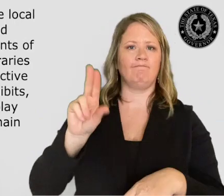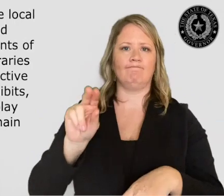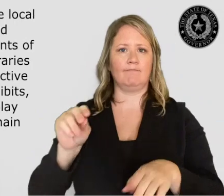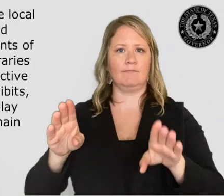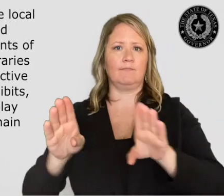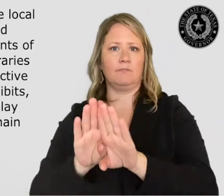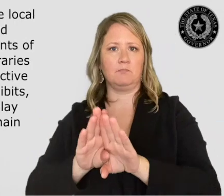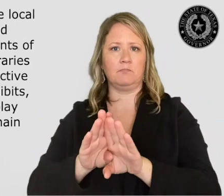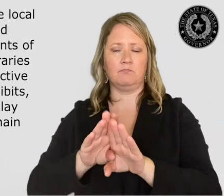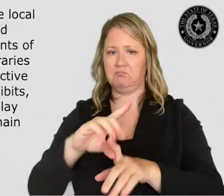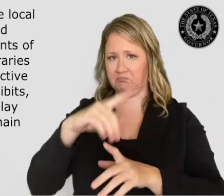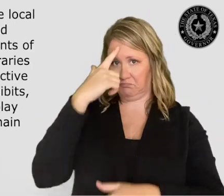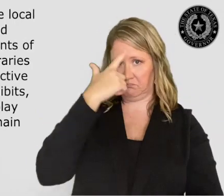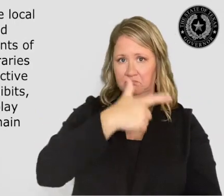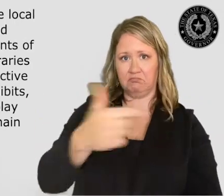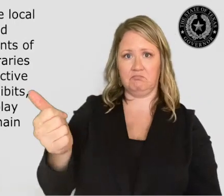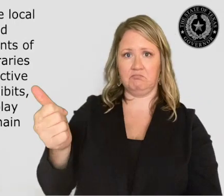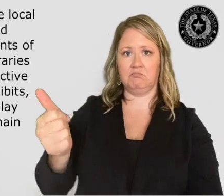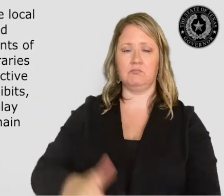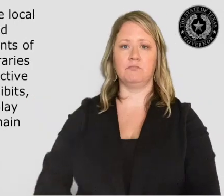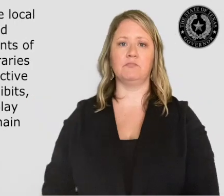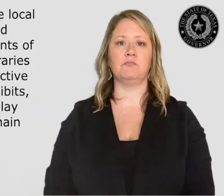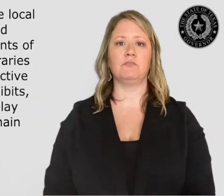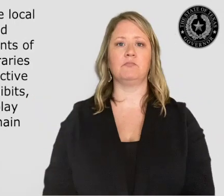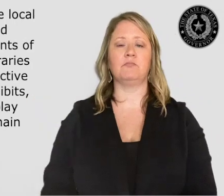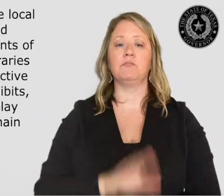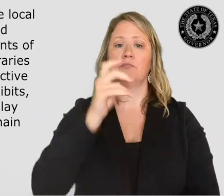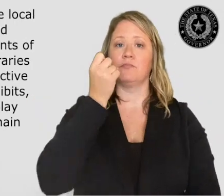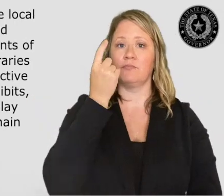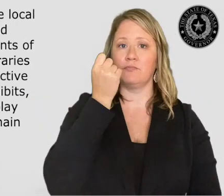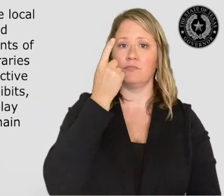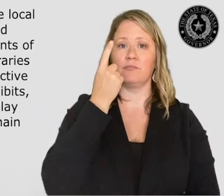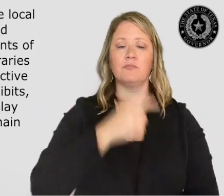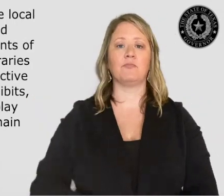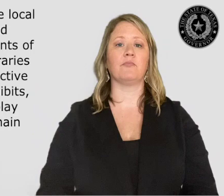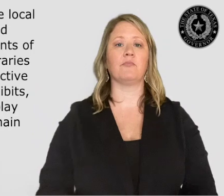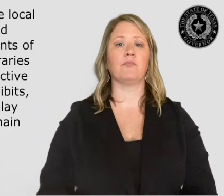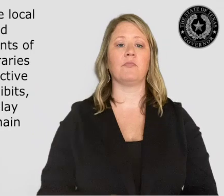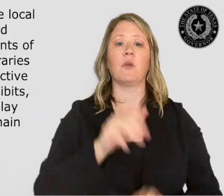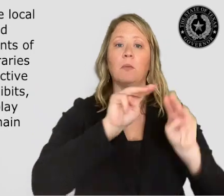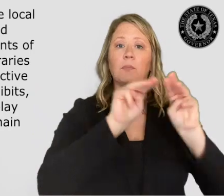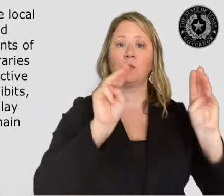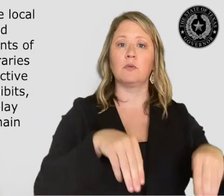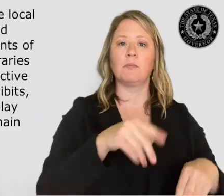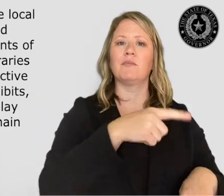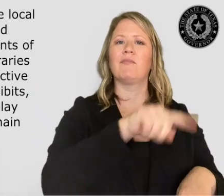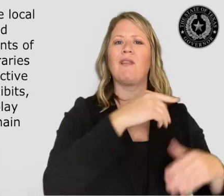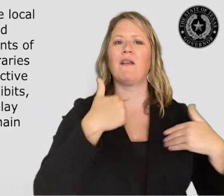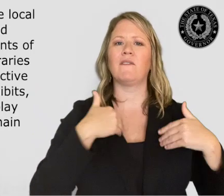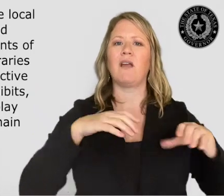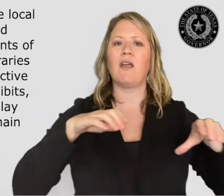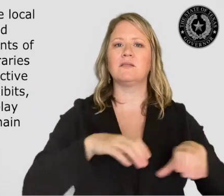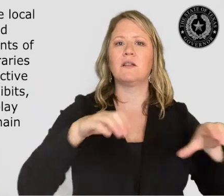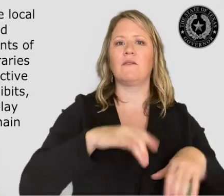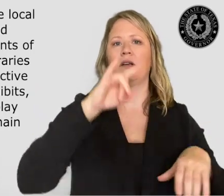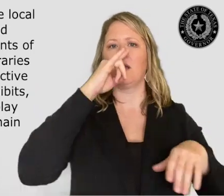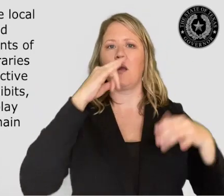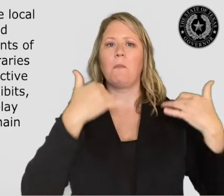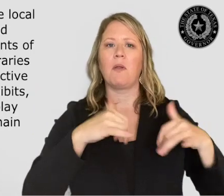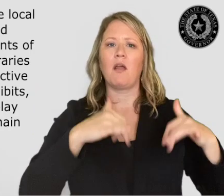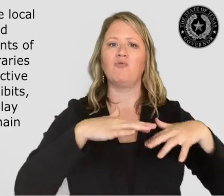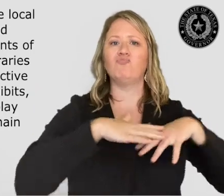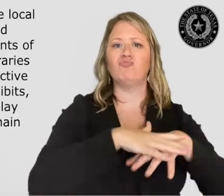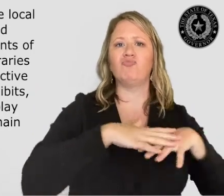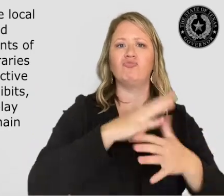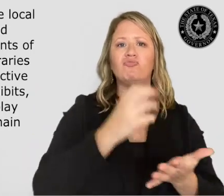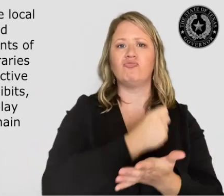b. Any components of museums or libraries that have interactive functions or exhibits, including child play areas, must